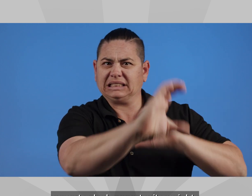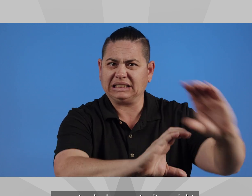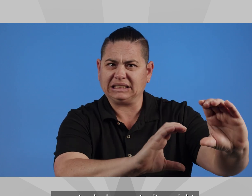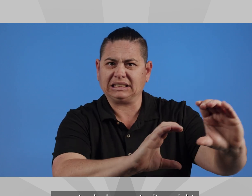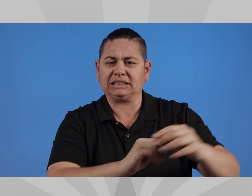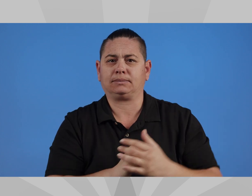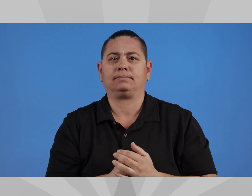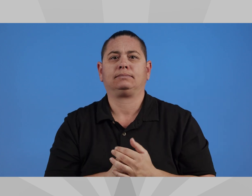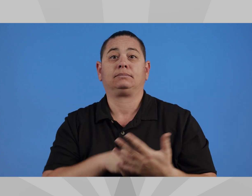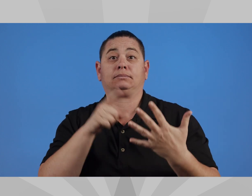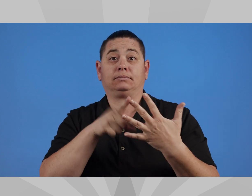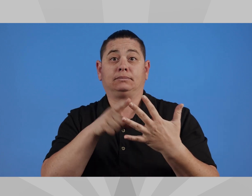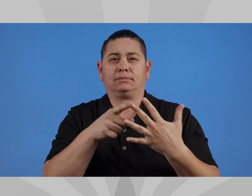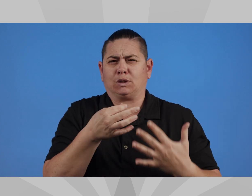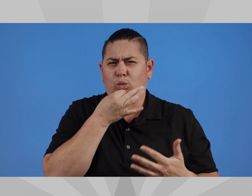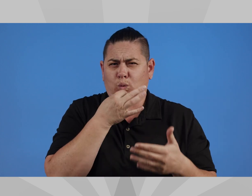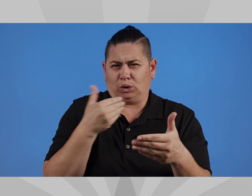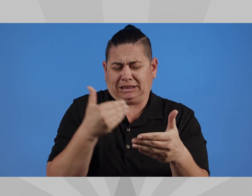poverty/opportunity weight.